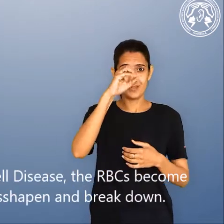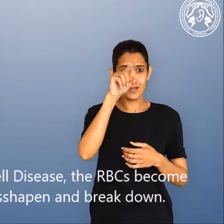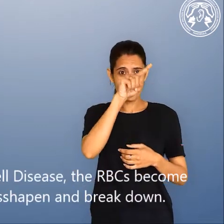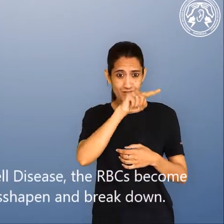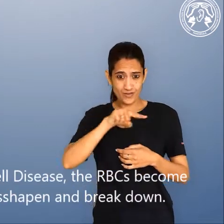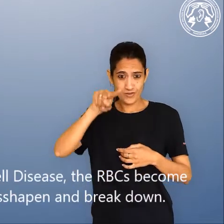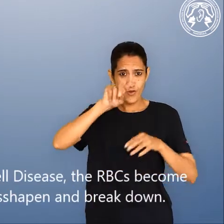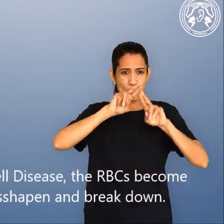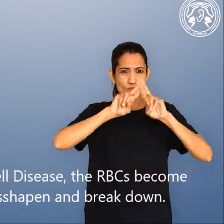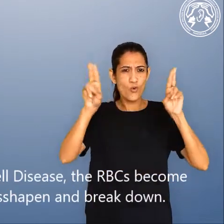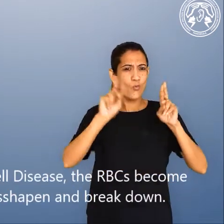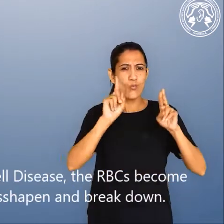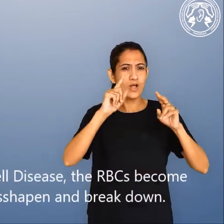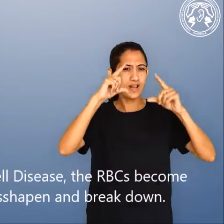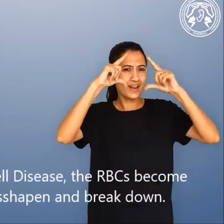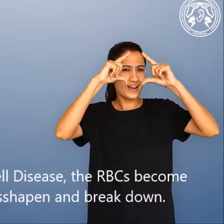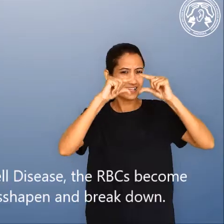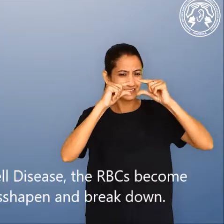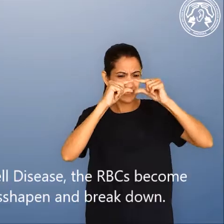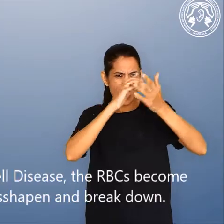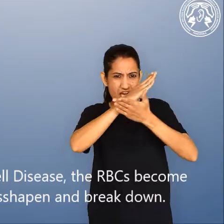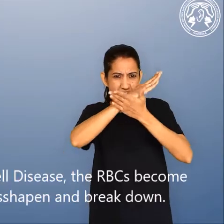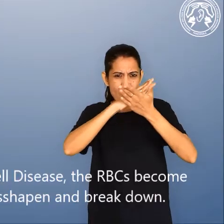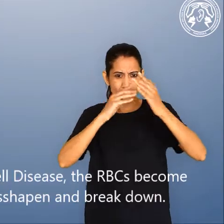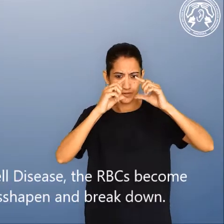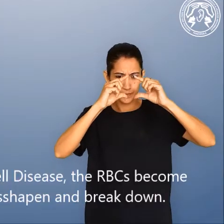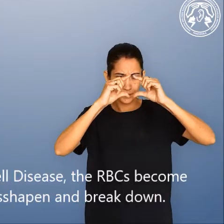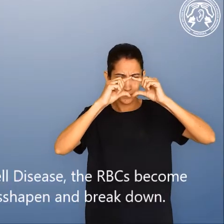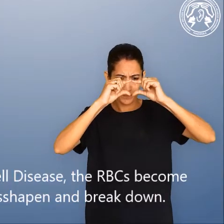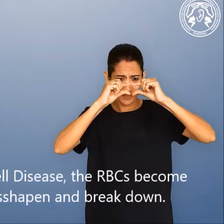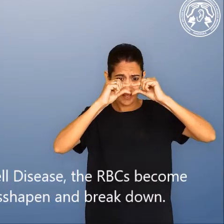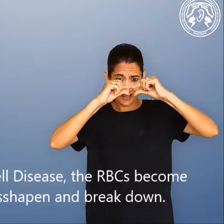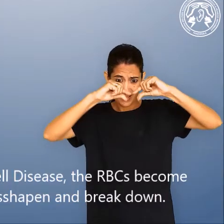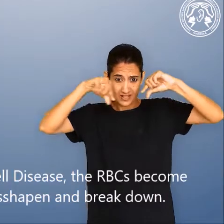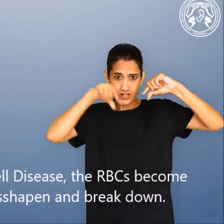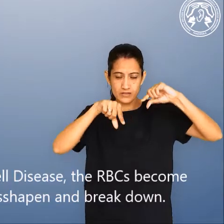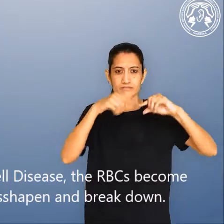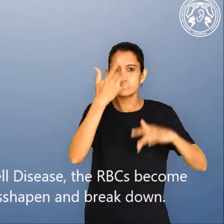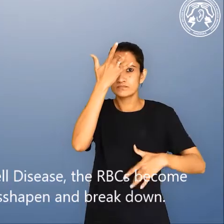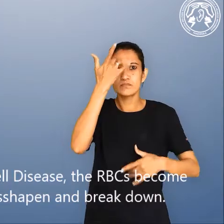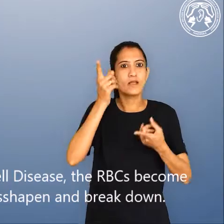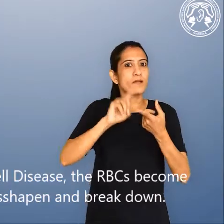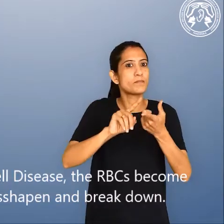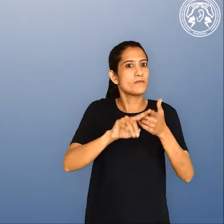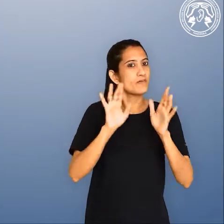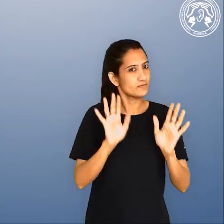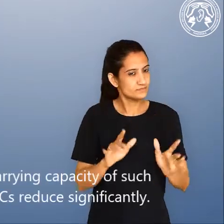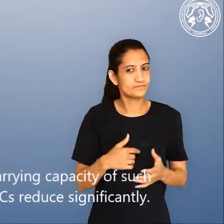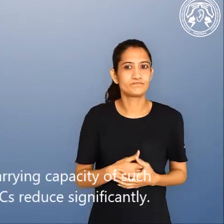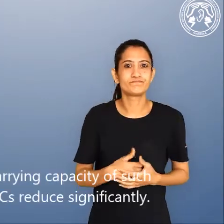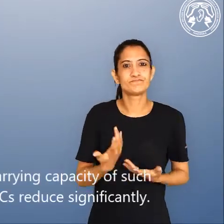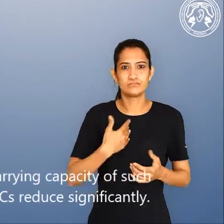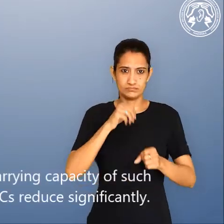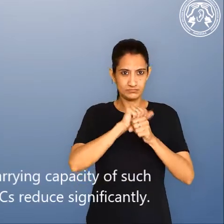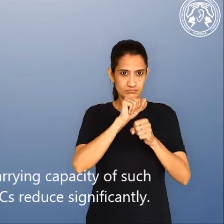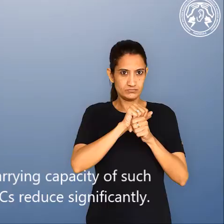However, in sickle cell disease, the RBCs become sickle shaped, misshapen, and break